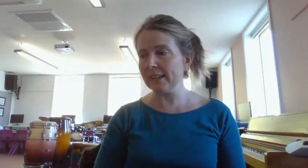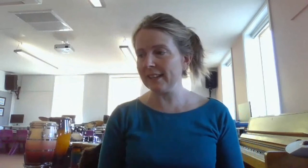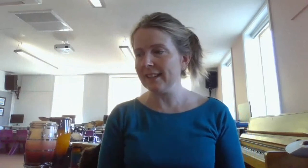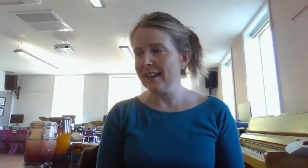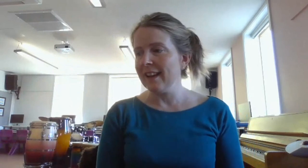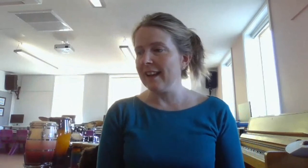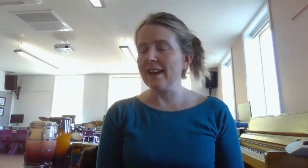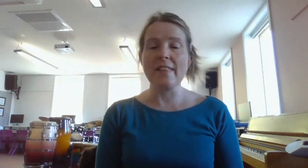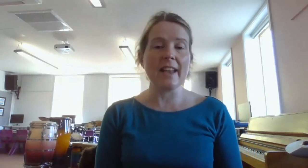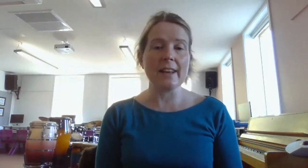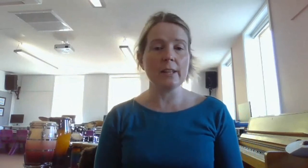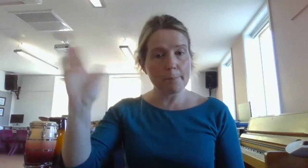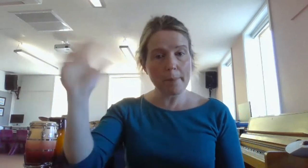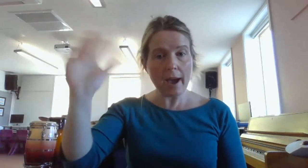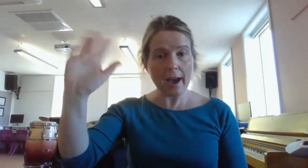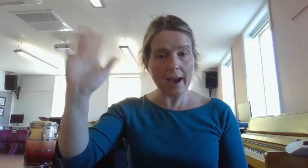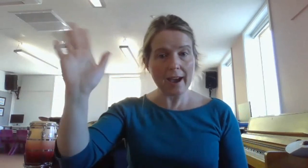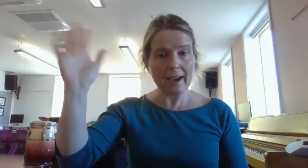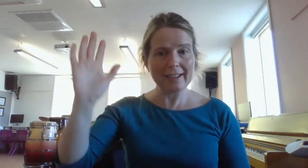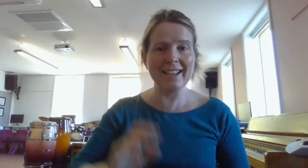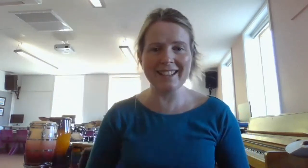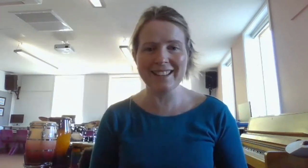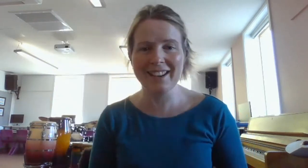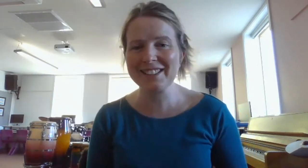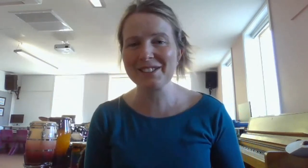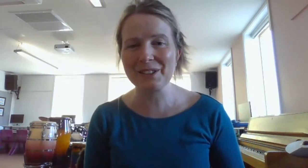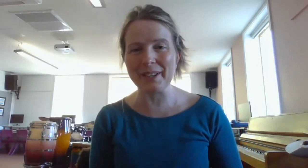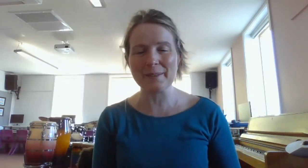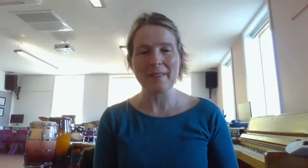big, and then bye, nice and quick.